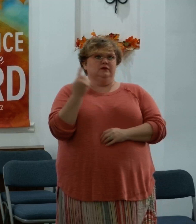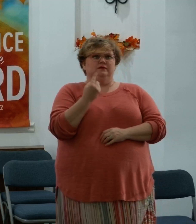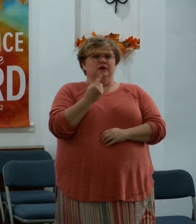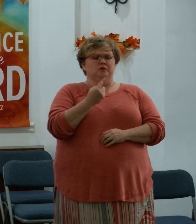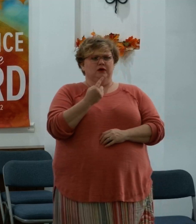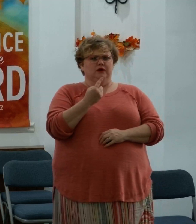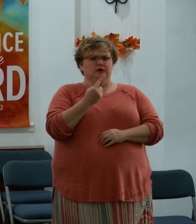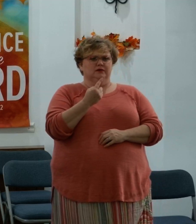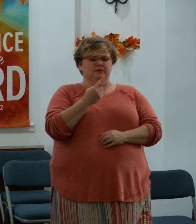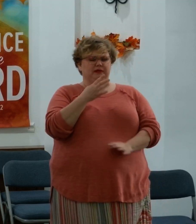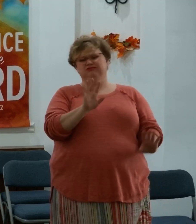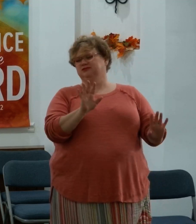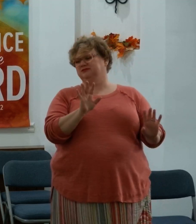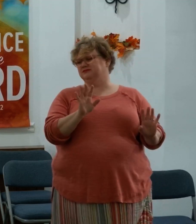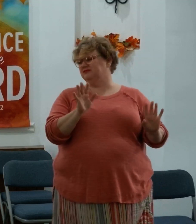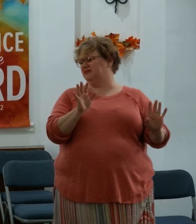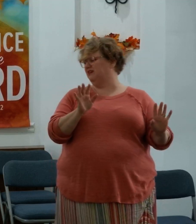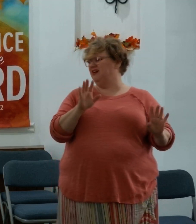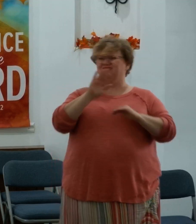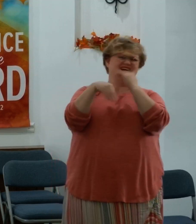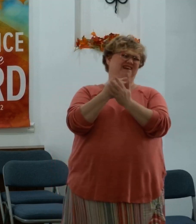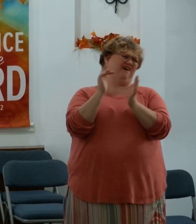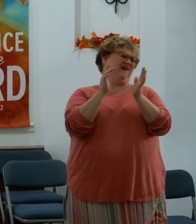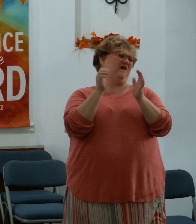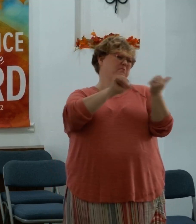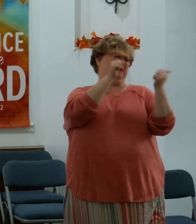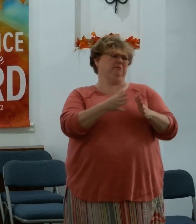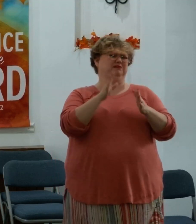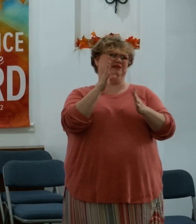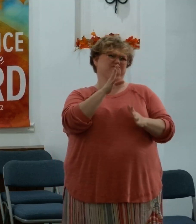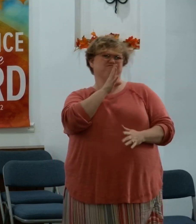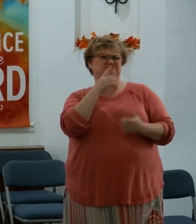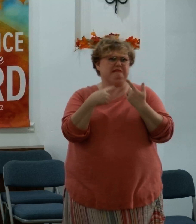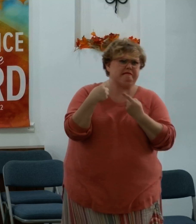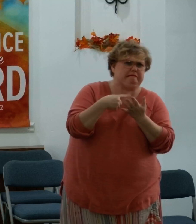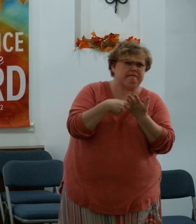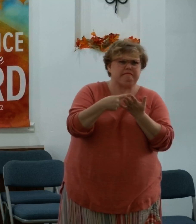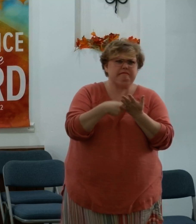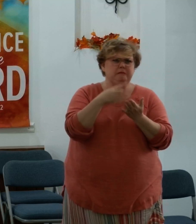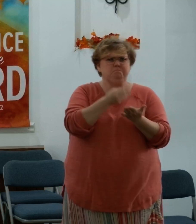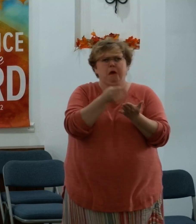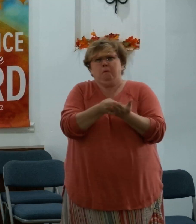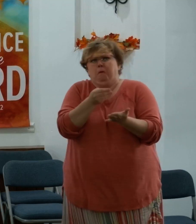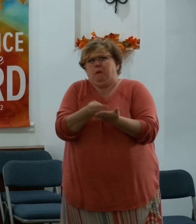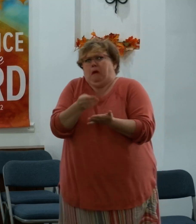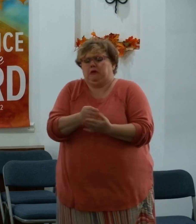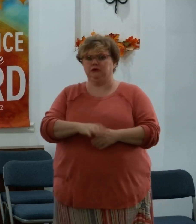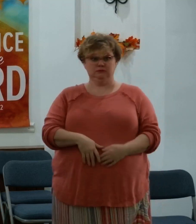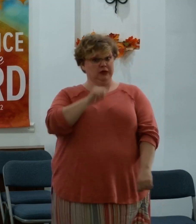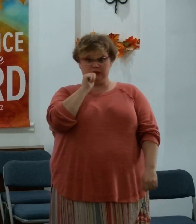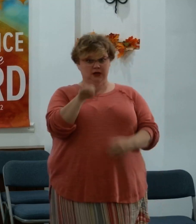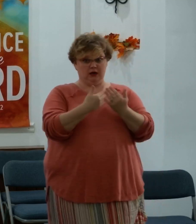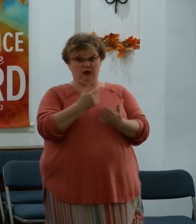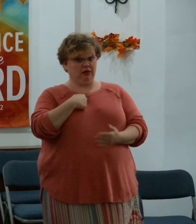going to turn everybody off. Hey, yeah, that's all you Baptists ever talk about is money, money, money, money. Well, it's not all I ever